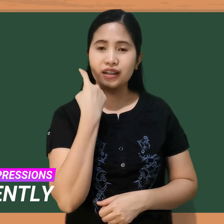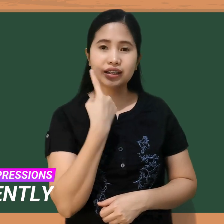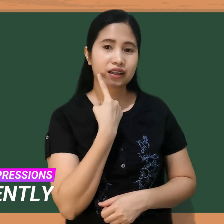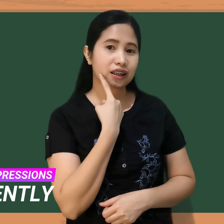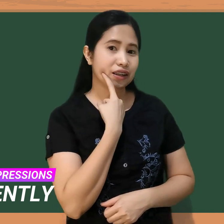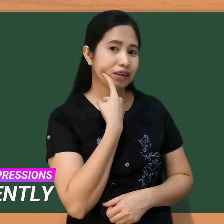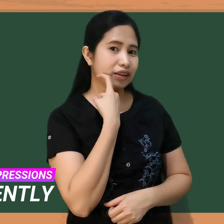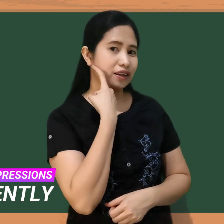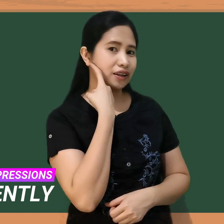Recently.